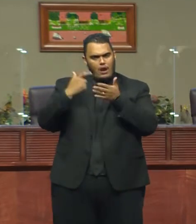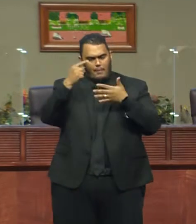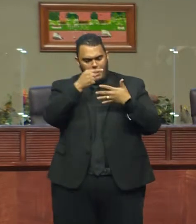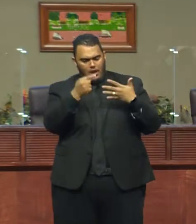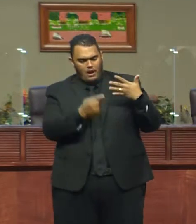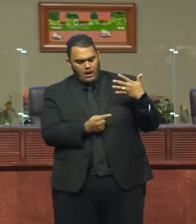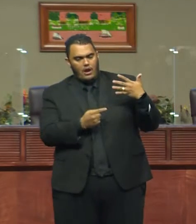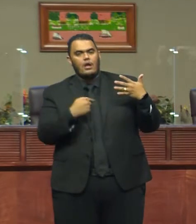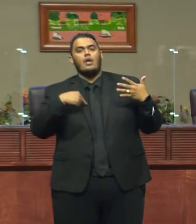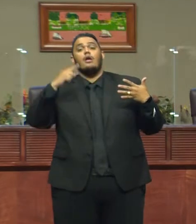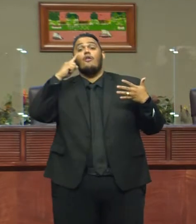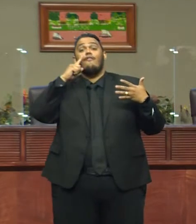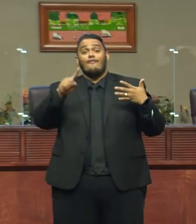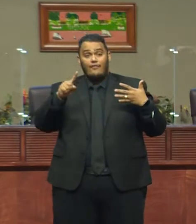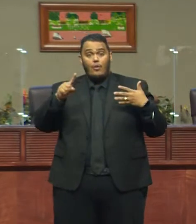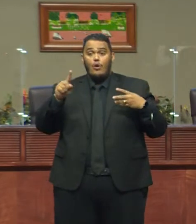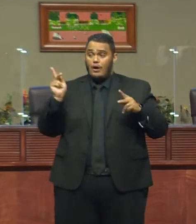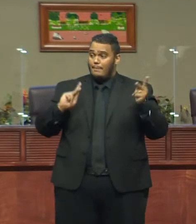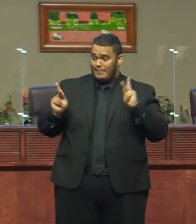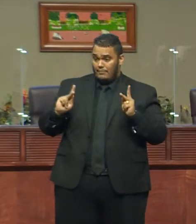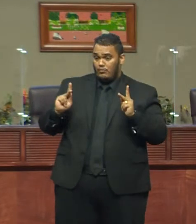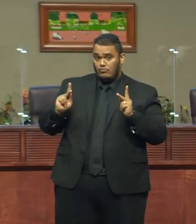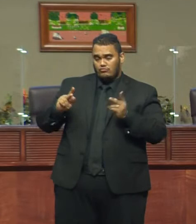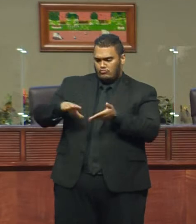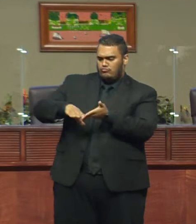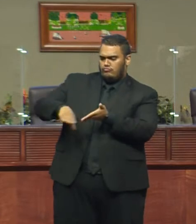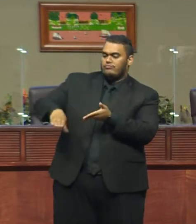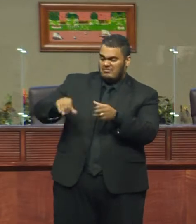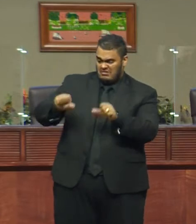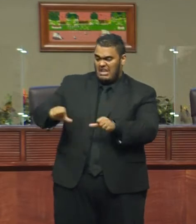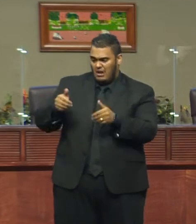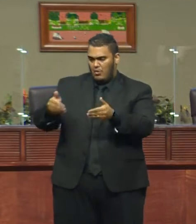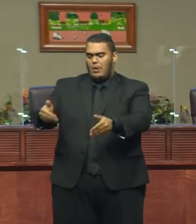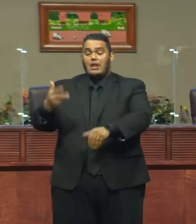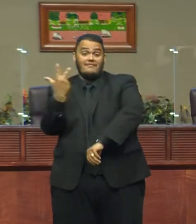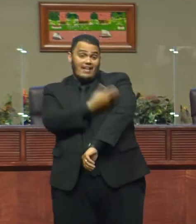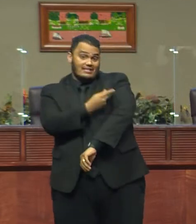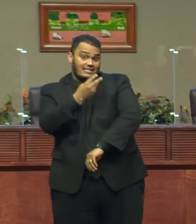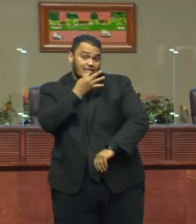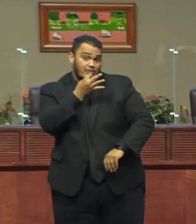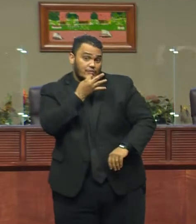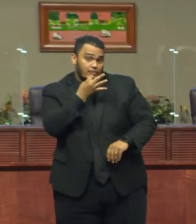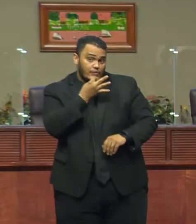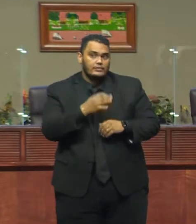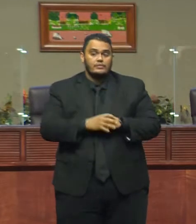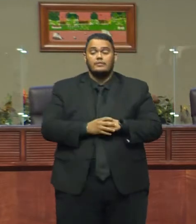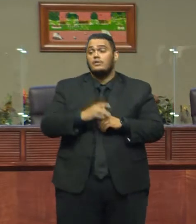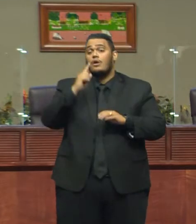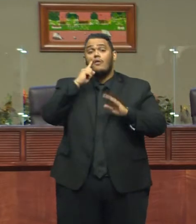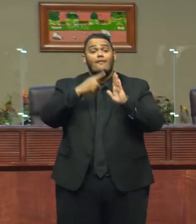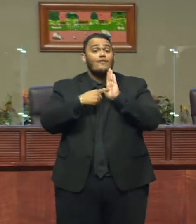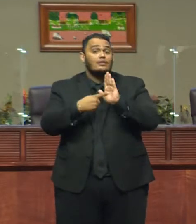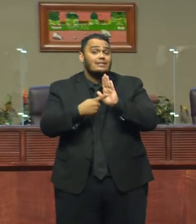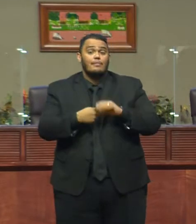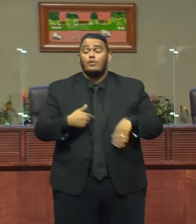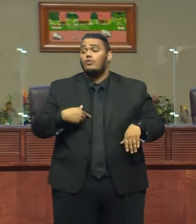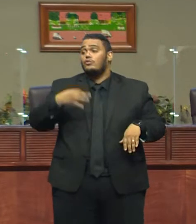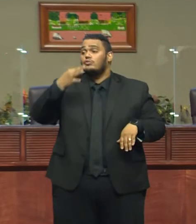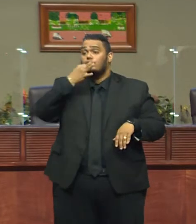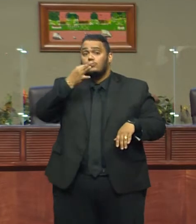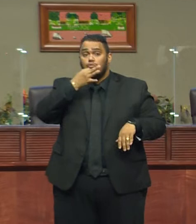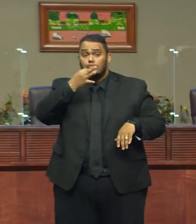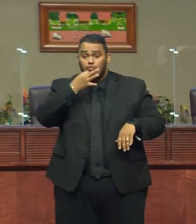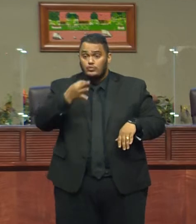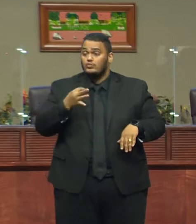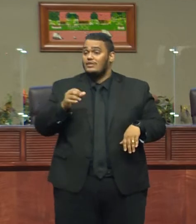permissible individuals to get vaccinated pretty soon. As for example, we are reaching close to 50% of the estimated